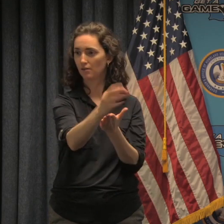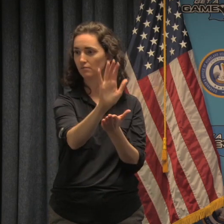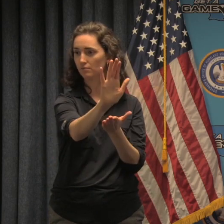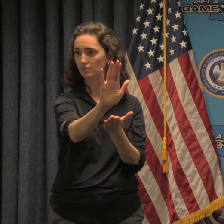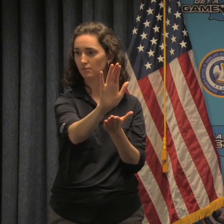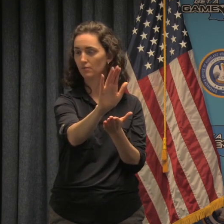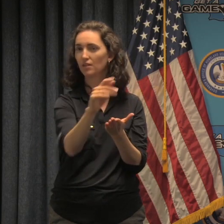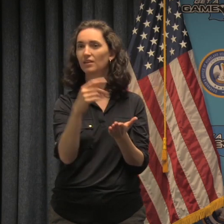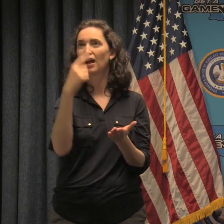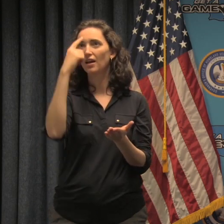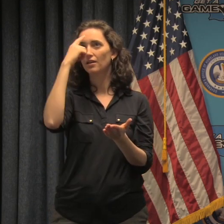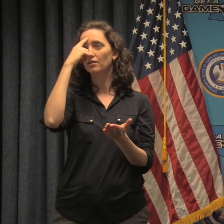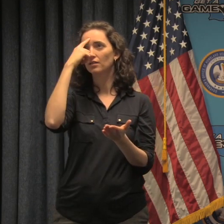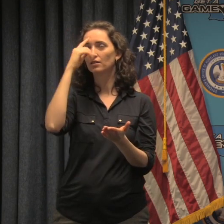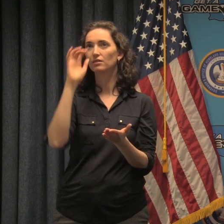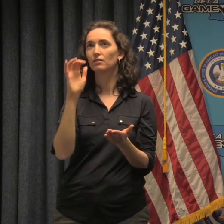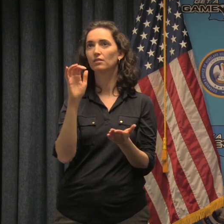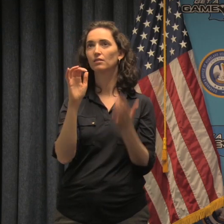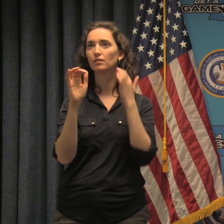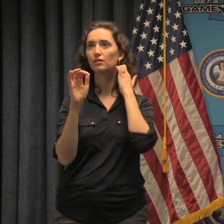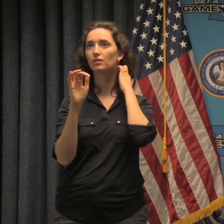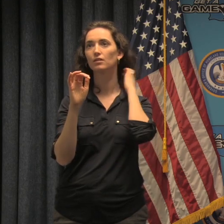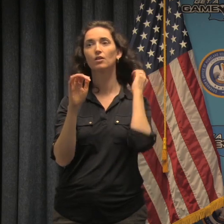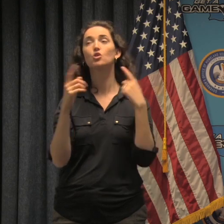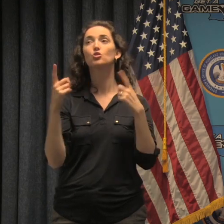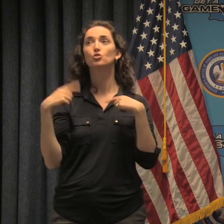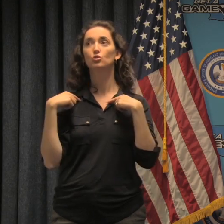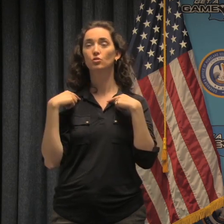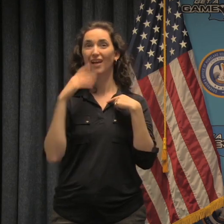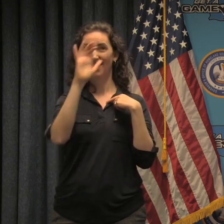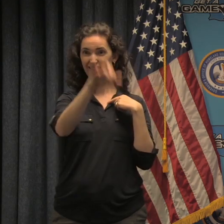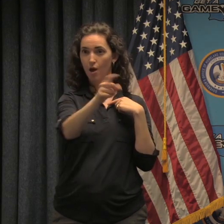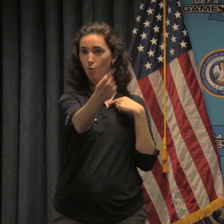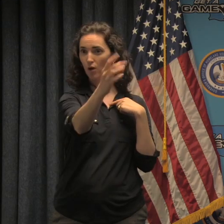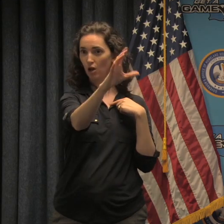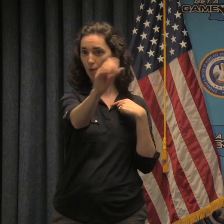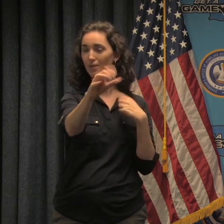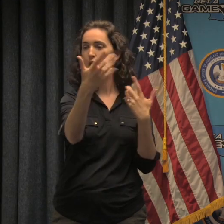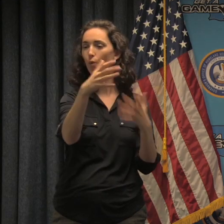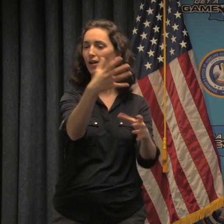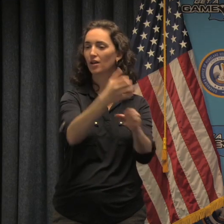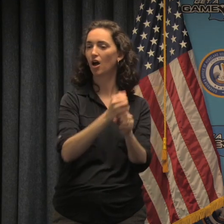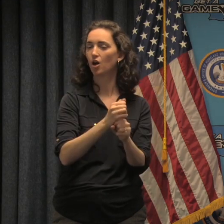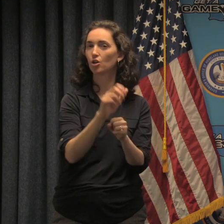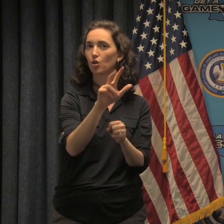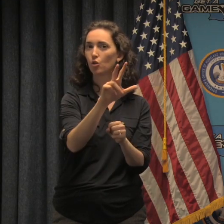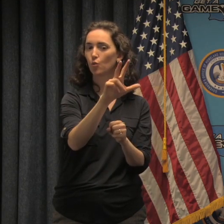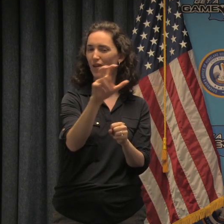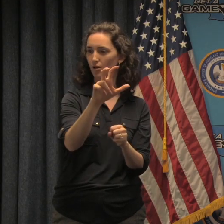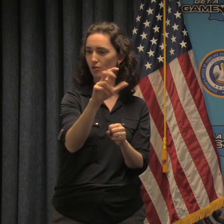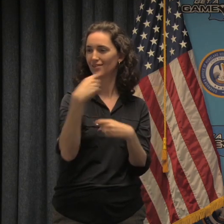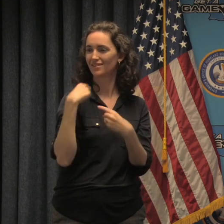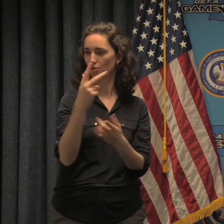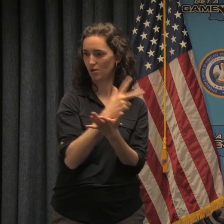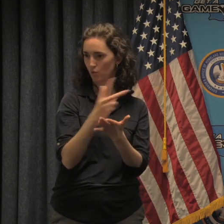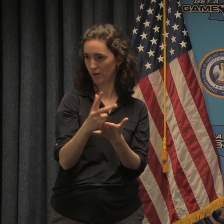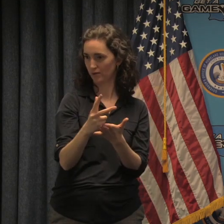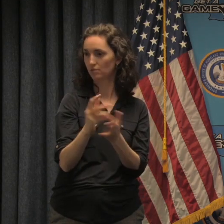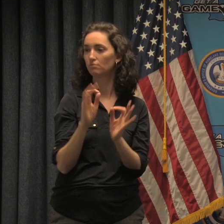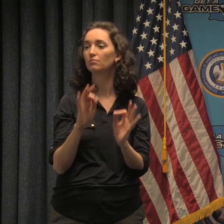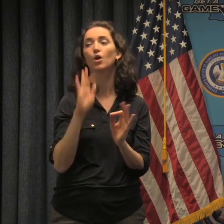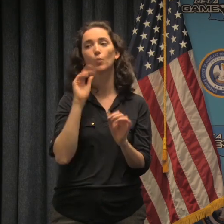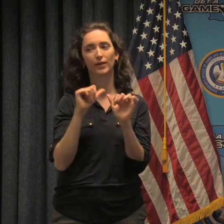I think about 300 ventilators that we've sourced from this one vendor over the last 3 weeks. And we're going to keep doing